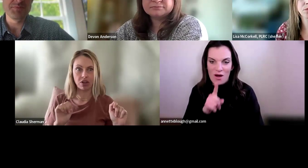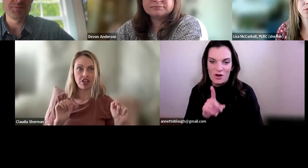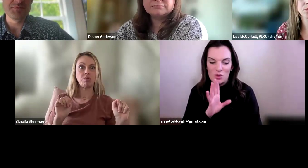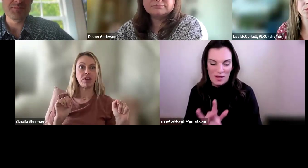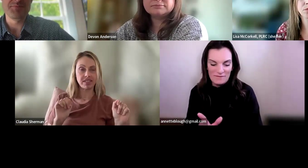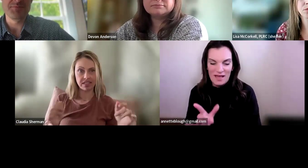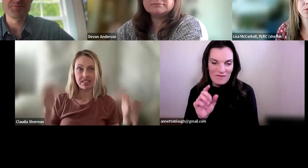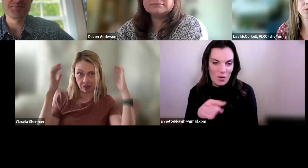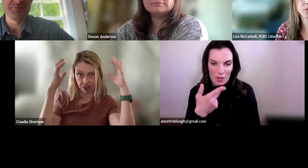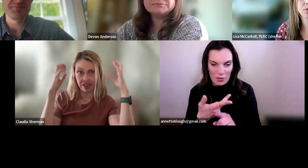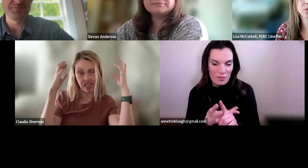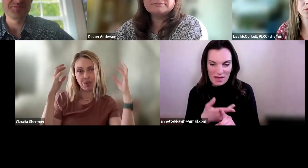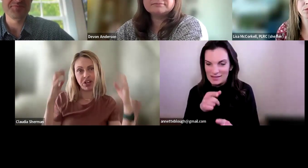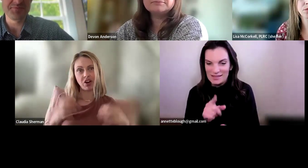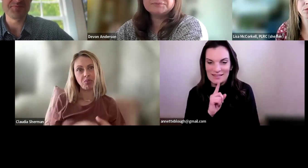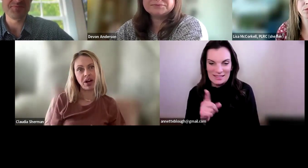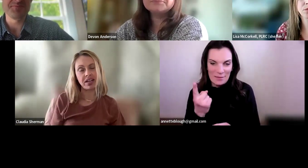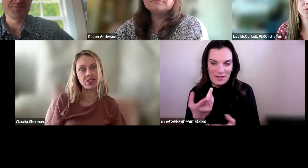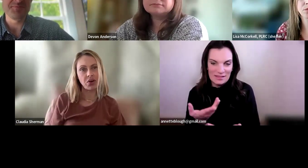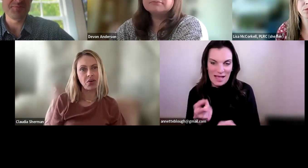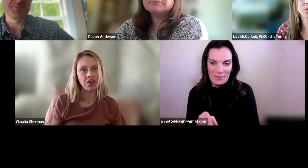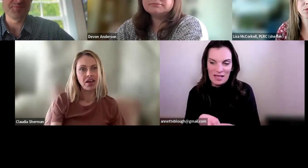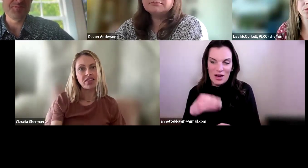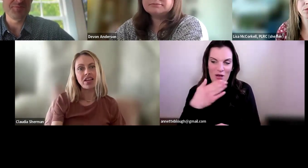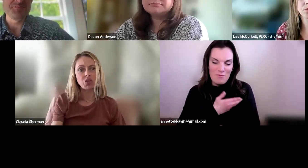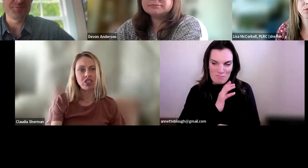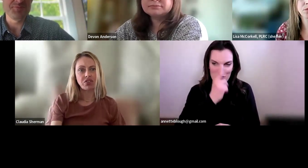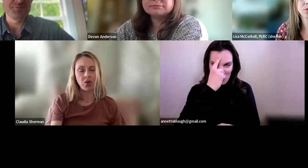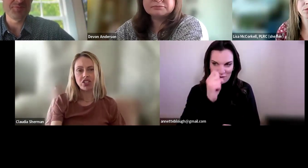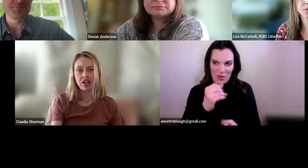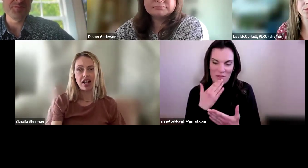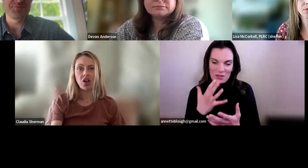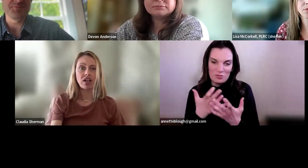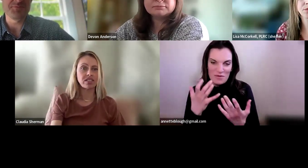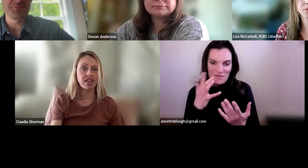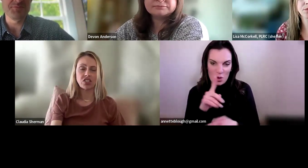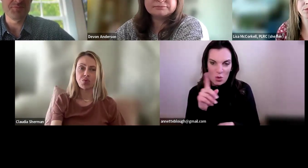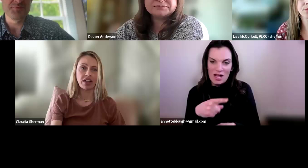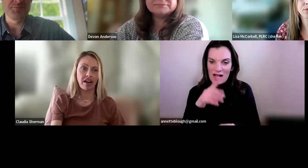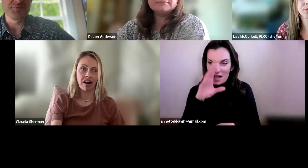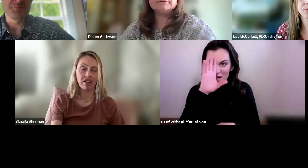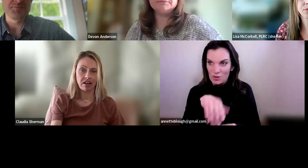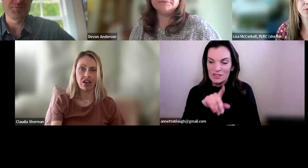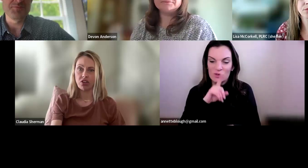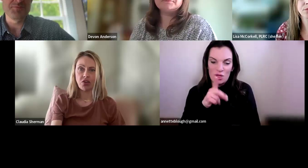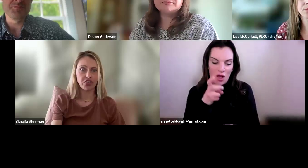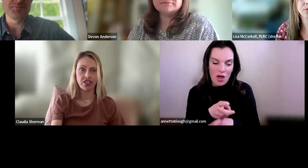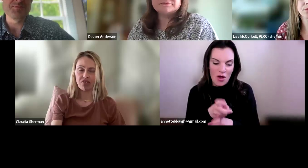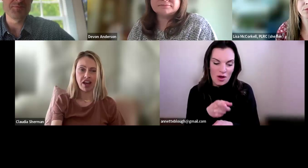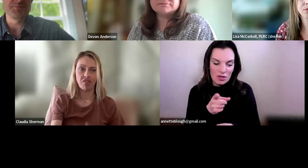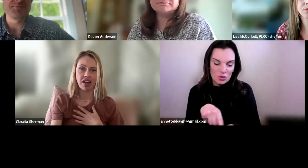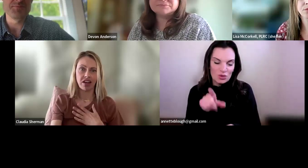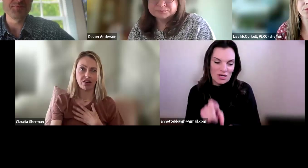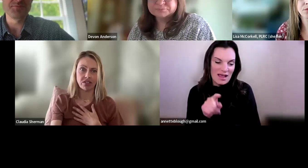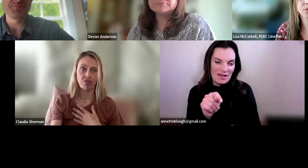25 in only 3 months. This is something that's happening in our brain. So thank you so much for the question. And I know it's really hard. You just